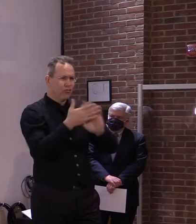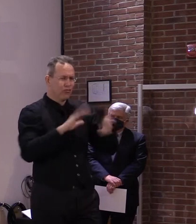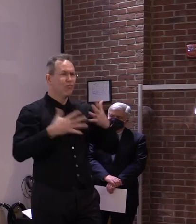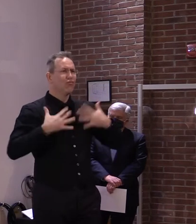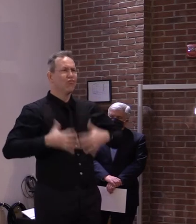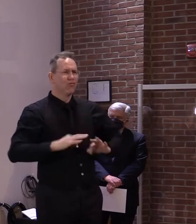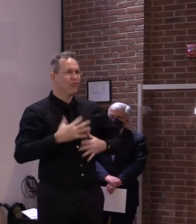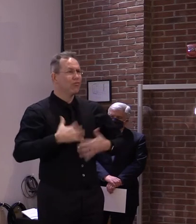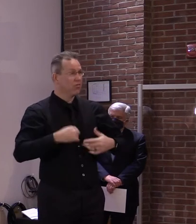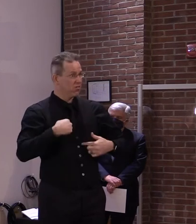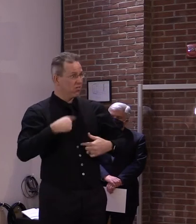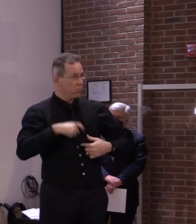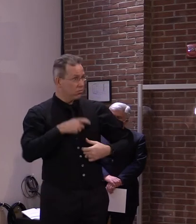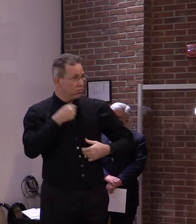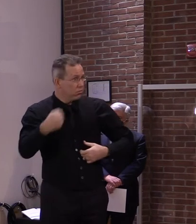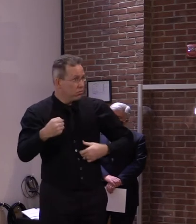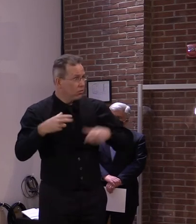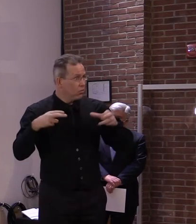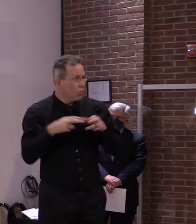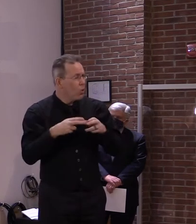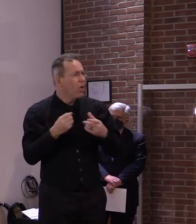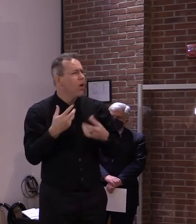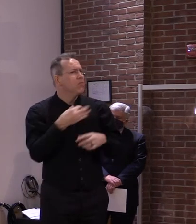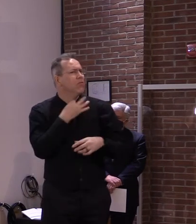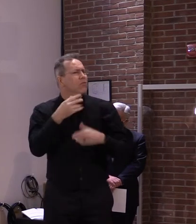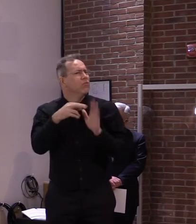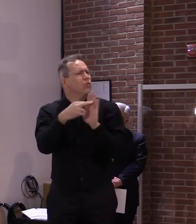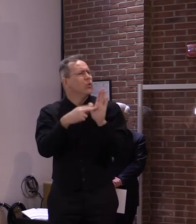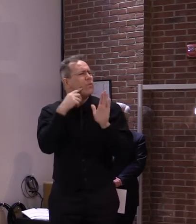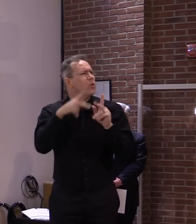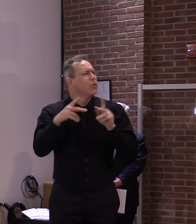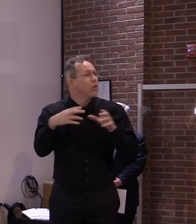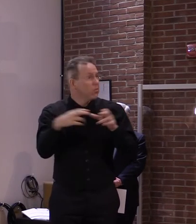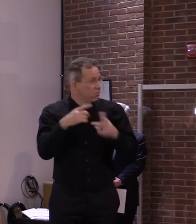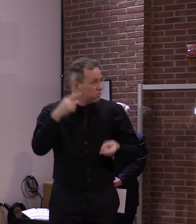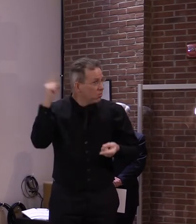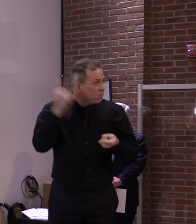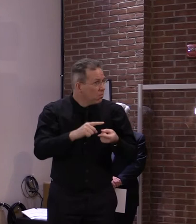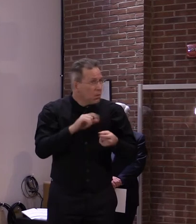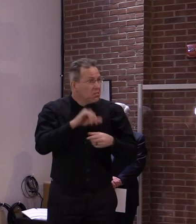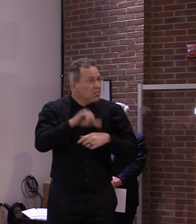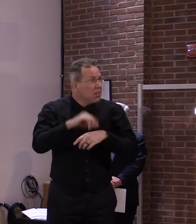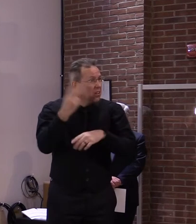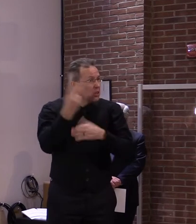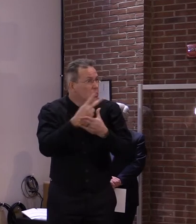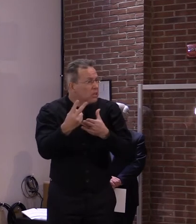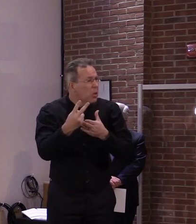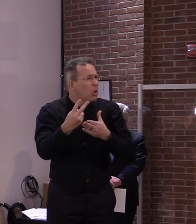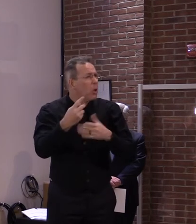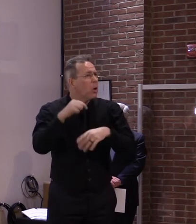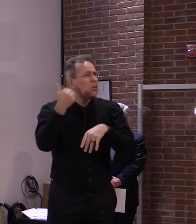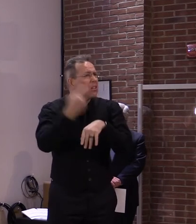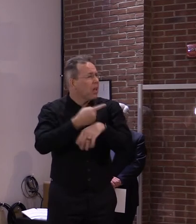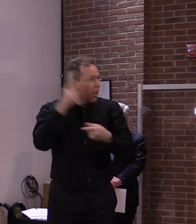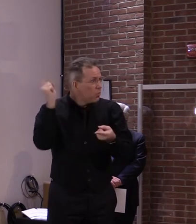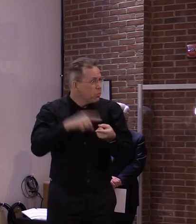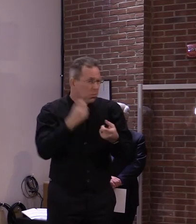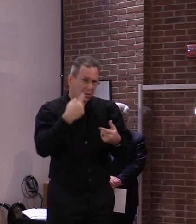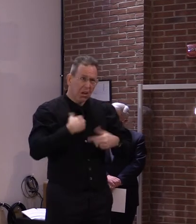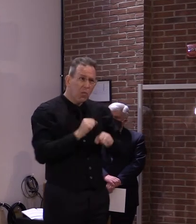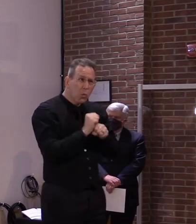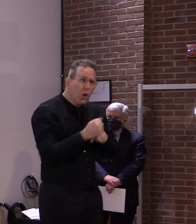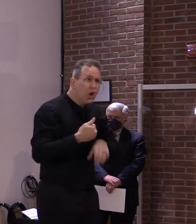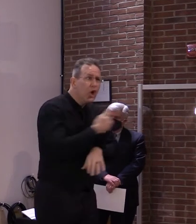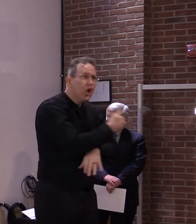uh be reduced when they return so could a fully vaccinated individual visit a family member in the hospital yet and what